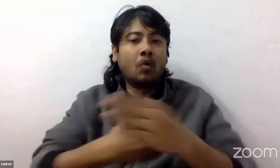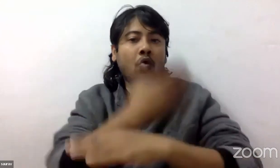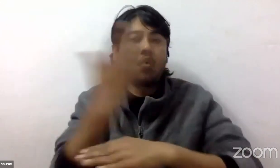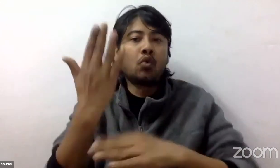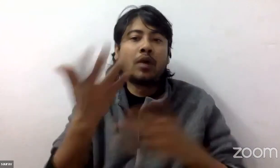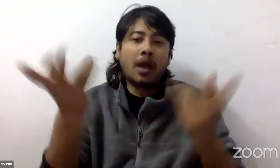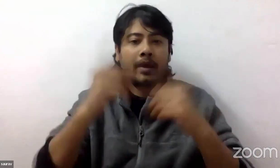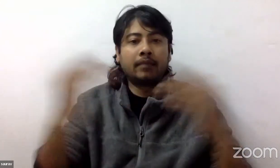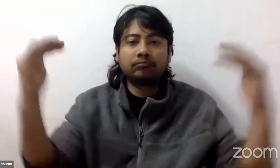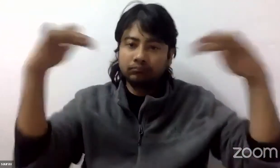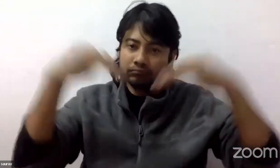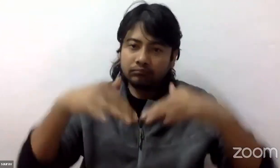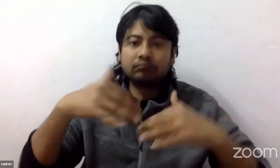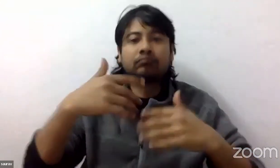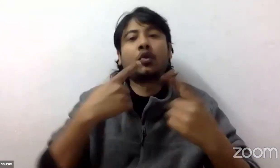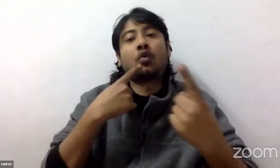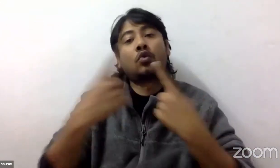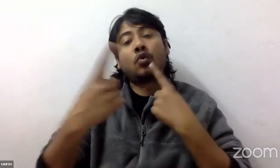and 13th day.